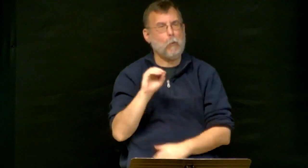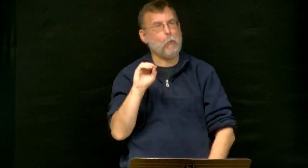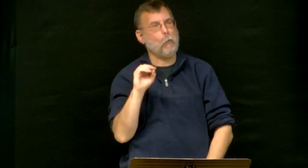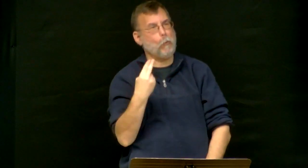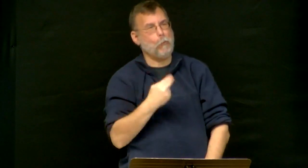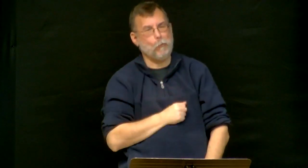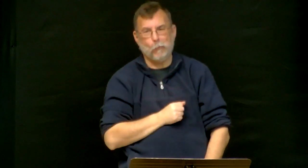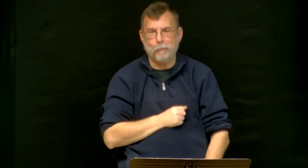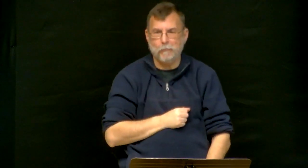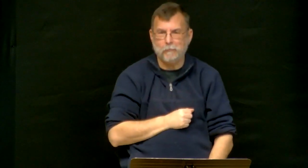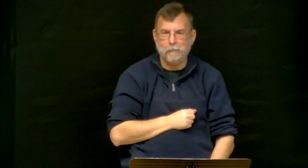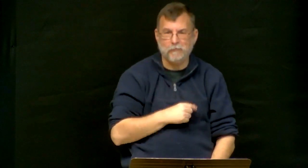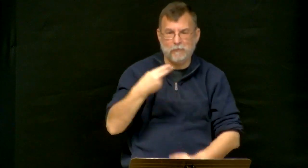yard.